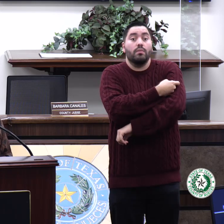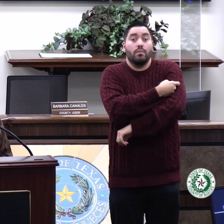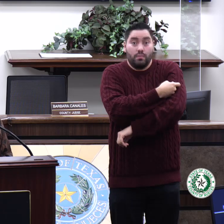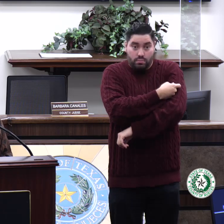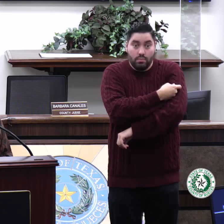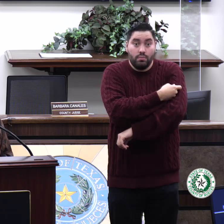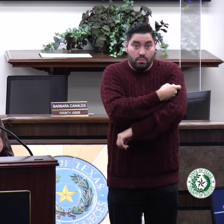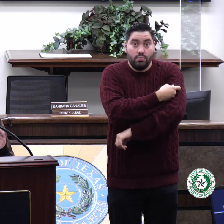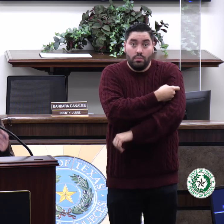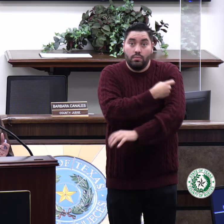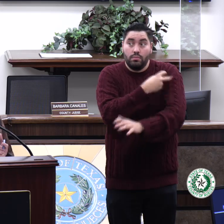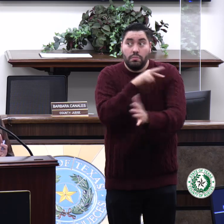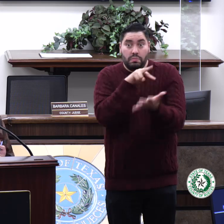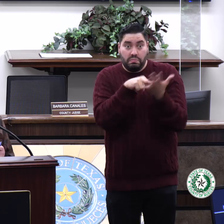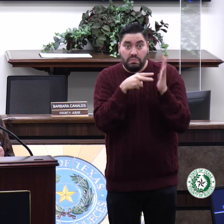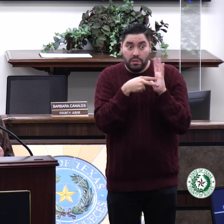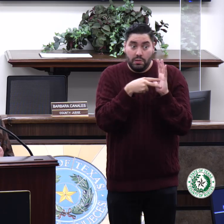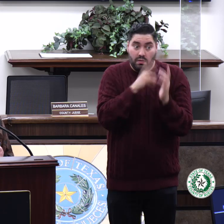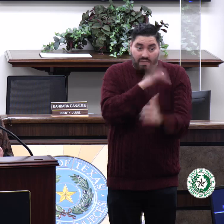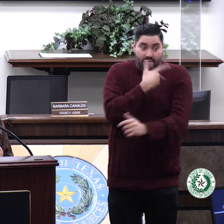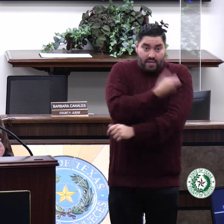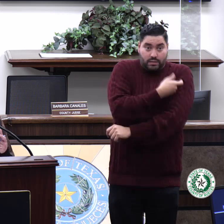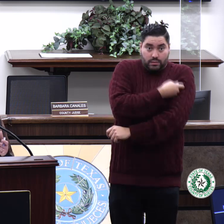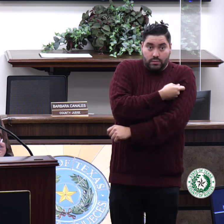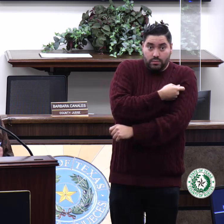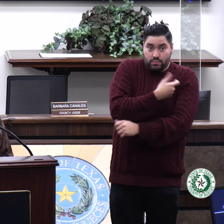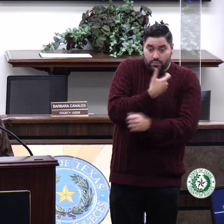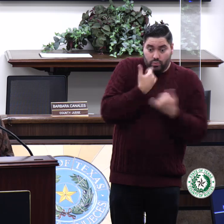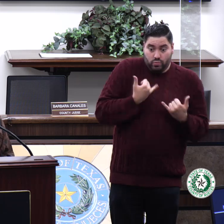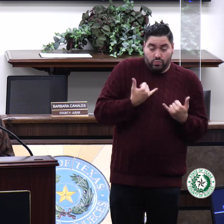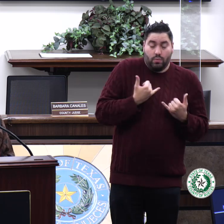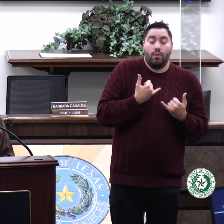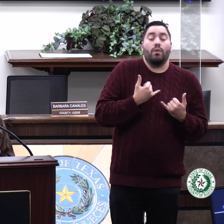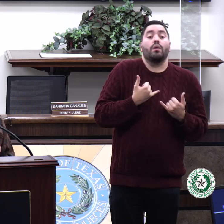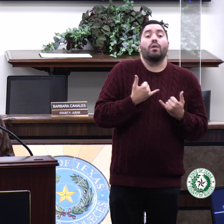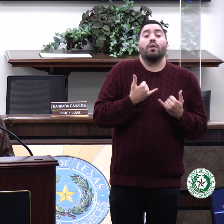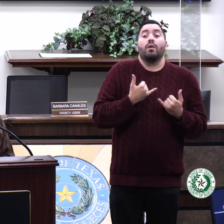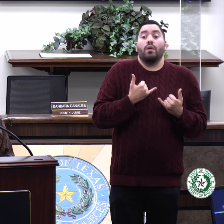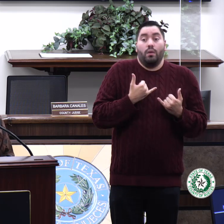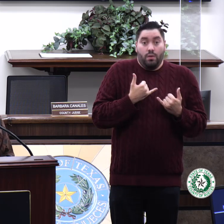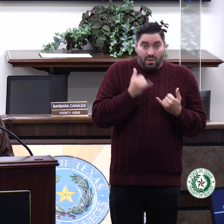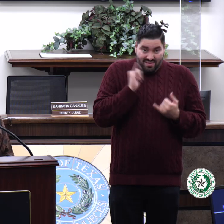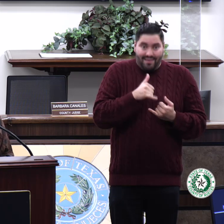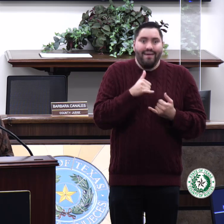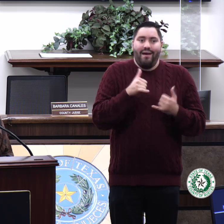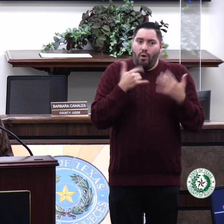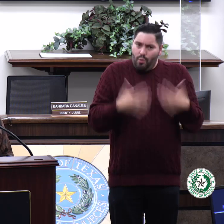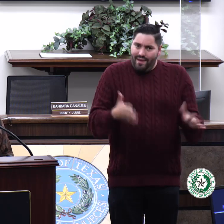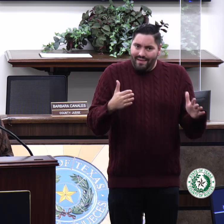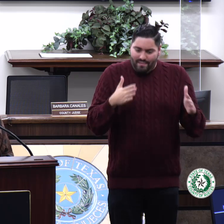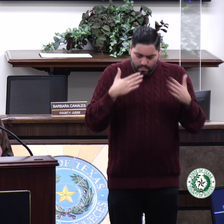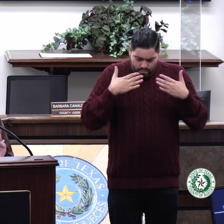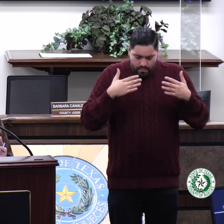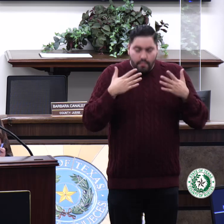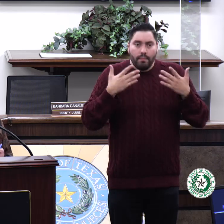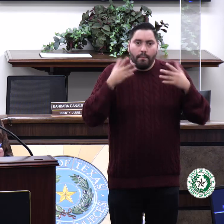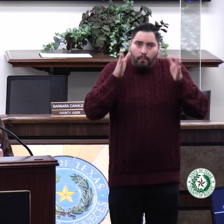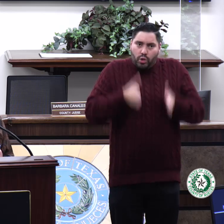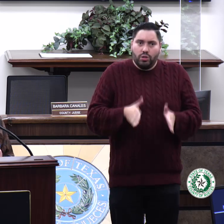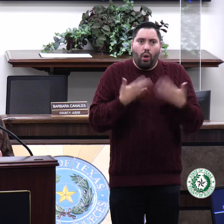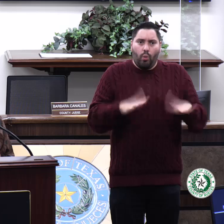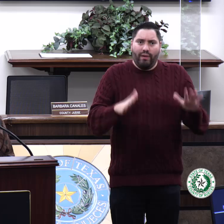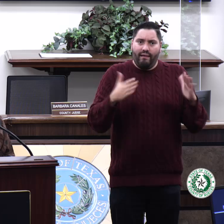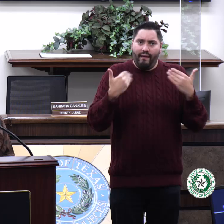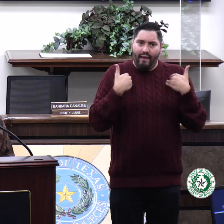valid, meaning one that is current, they have antibodies, and they have potentially